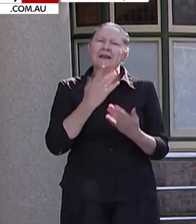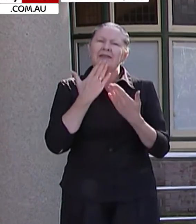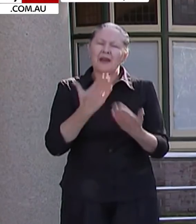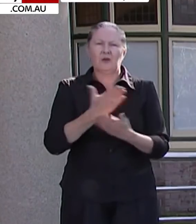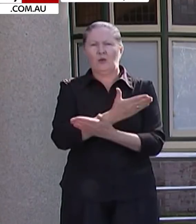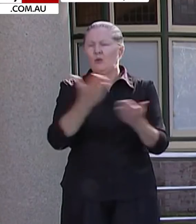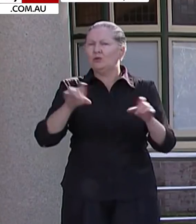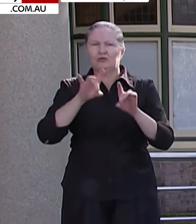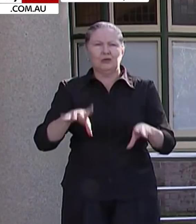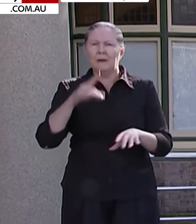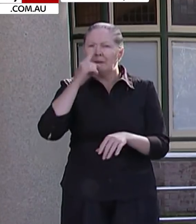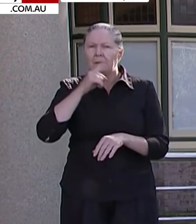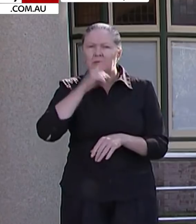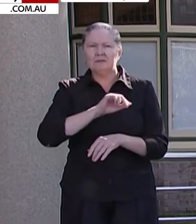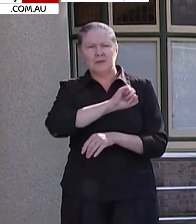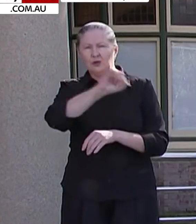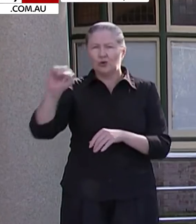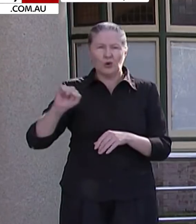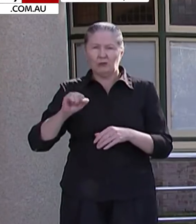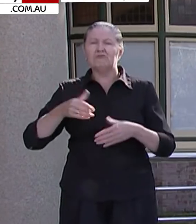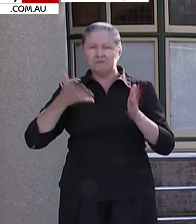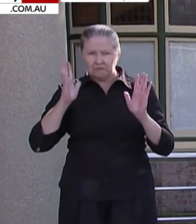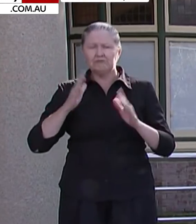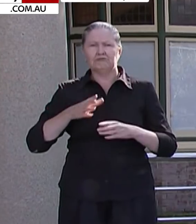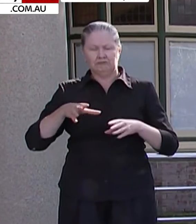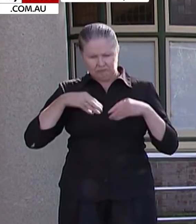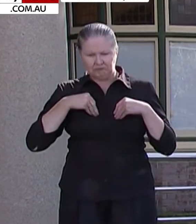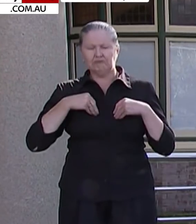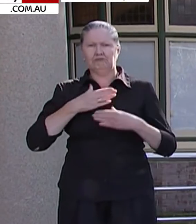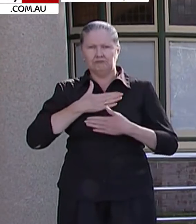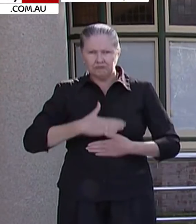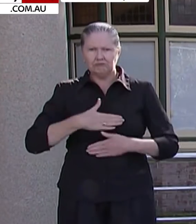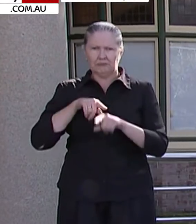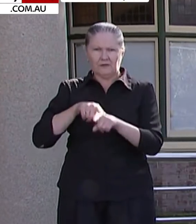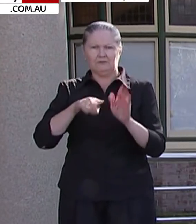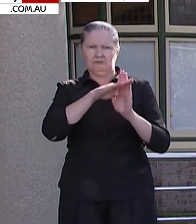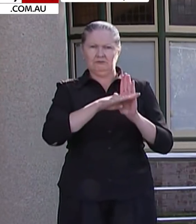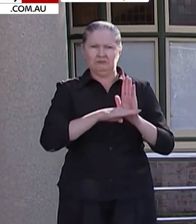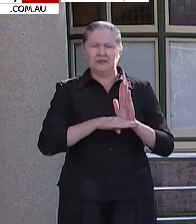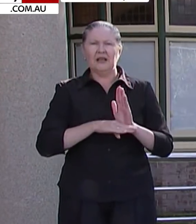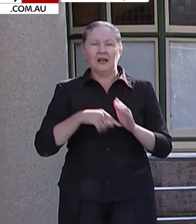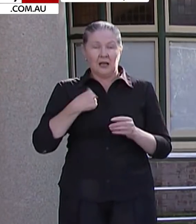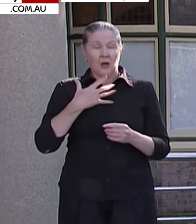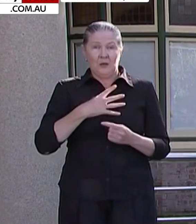all Australians for their action. In particular, I would note that there are now